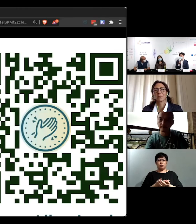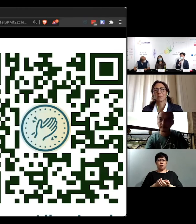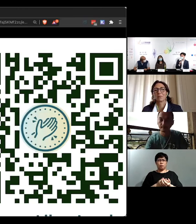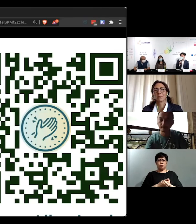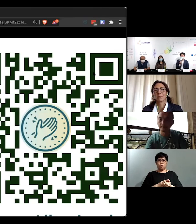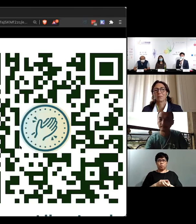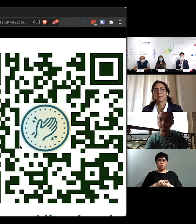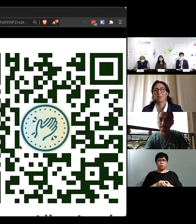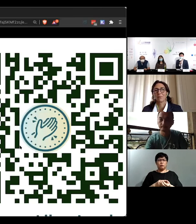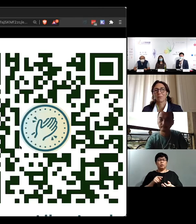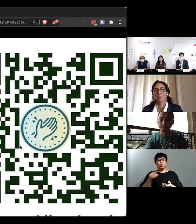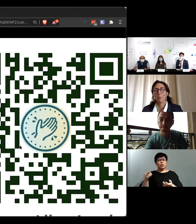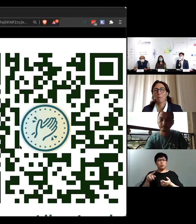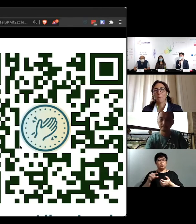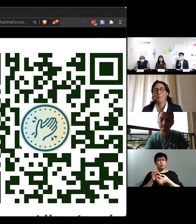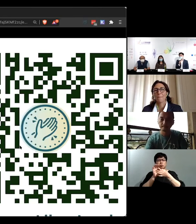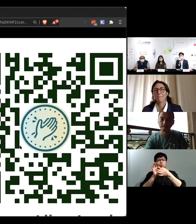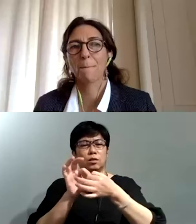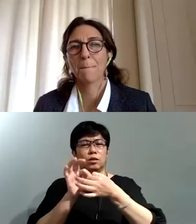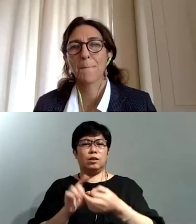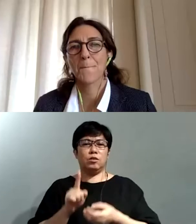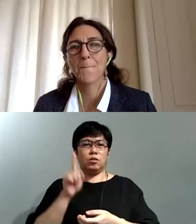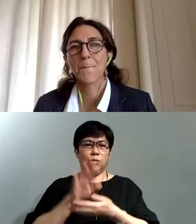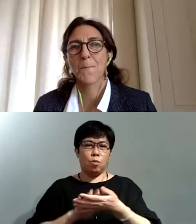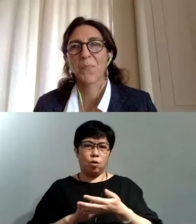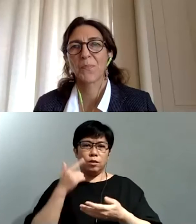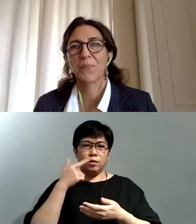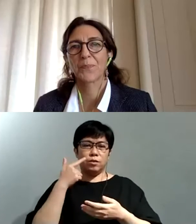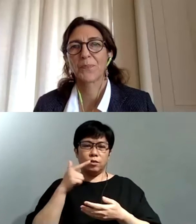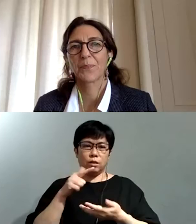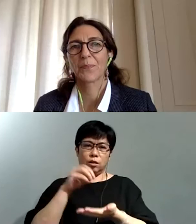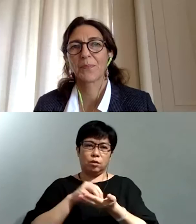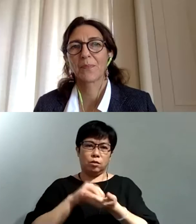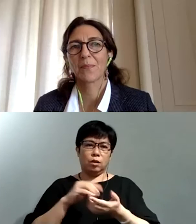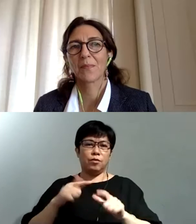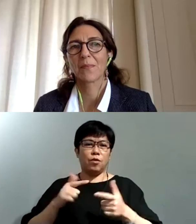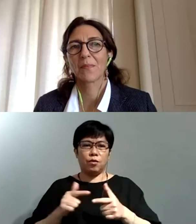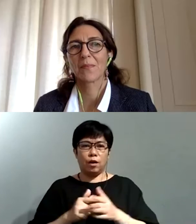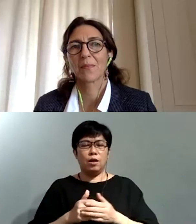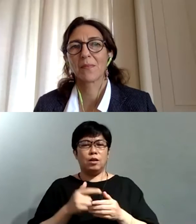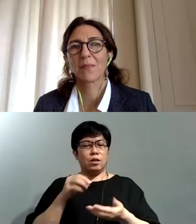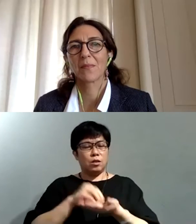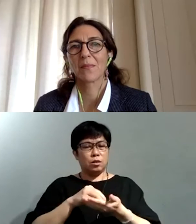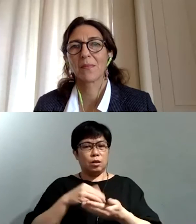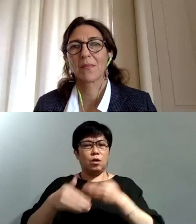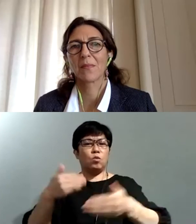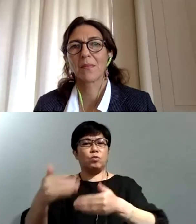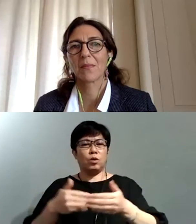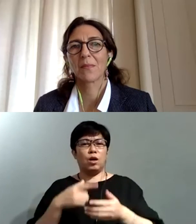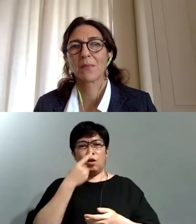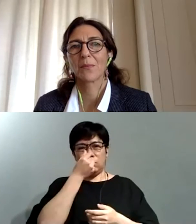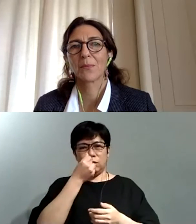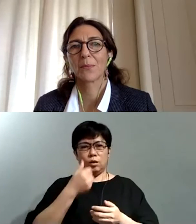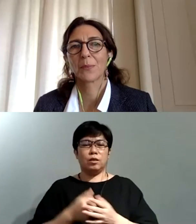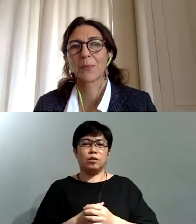new form of decision-making process, which is really interesting. And maybe we can also